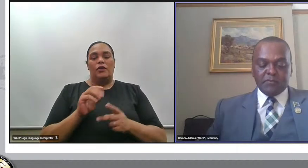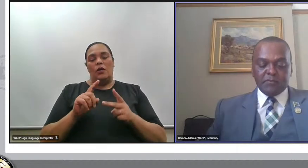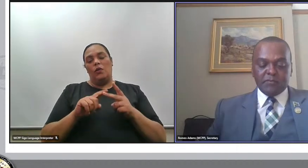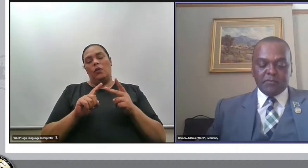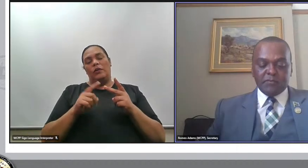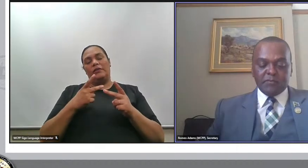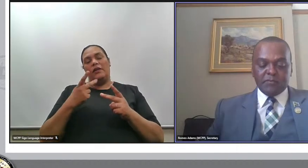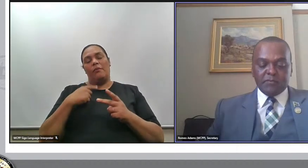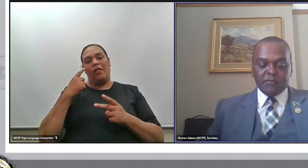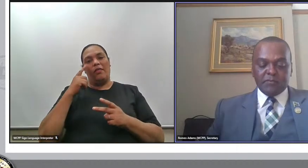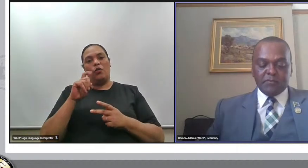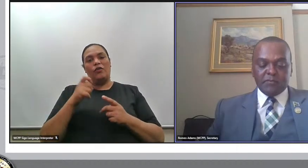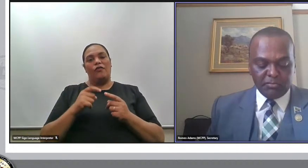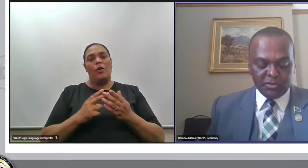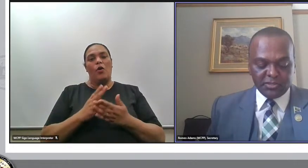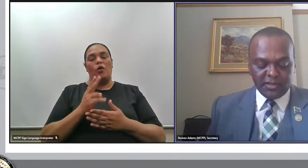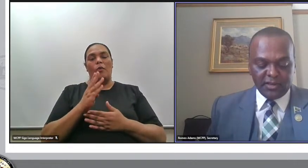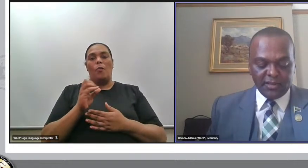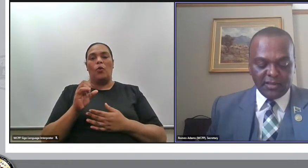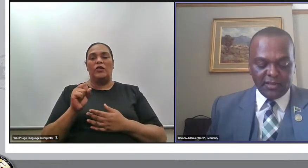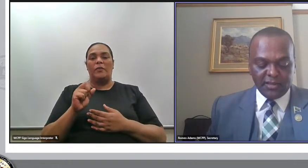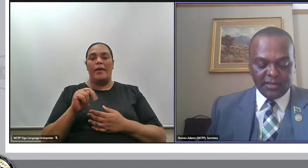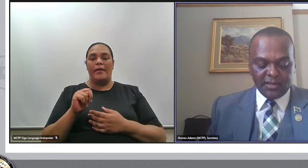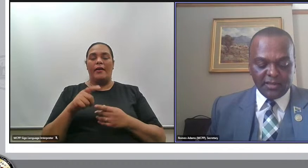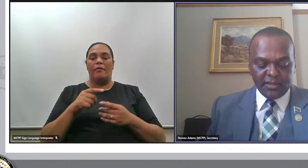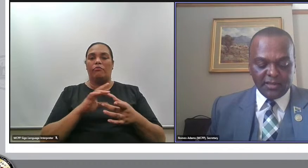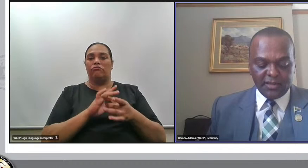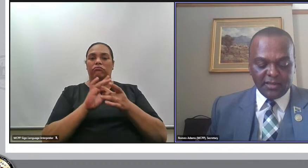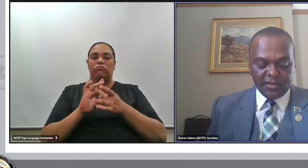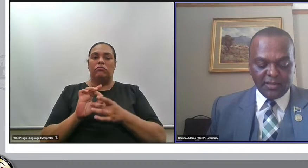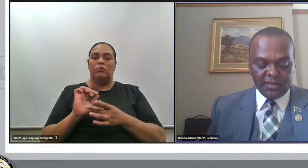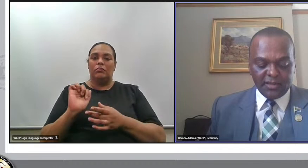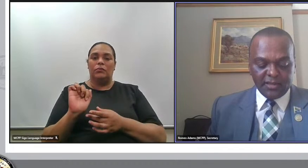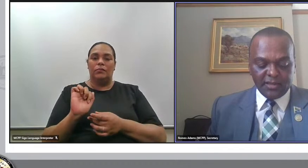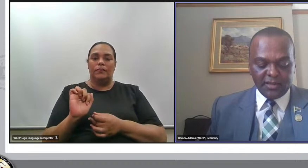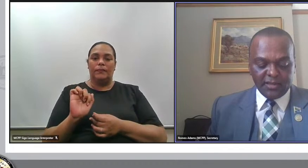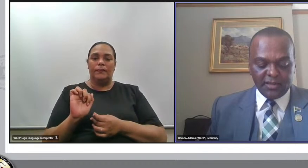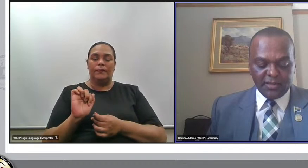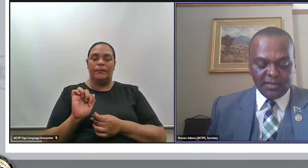think, a question from Honourable Bosman, Chairperson, related to,